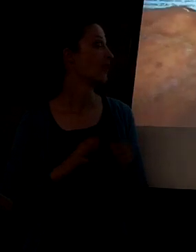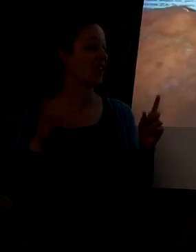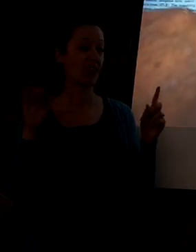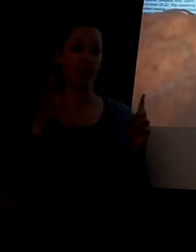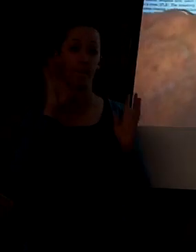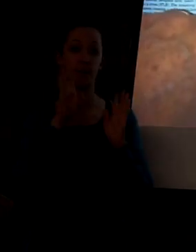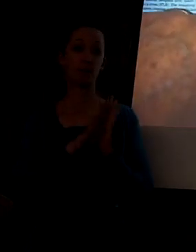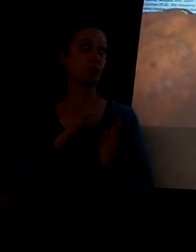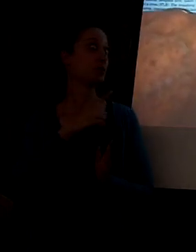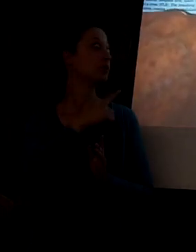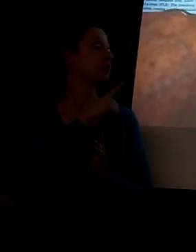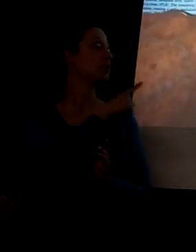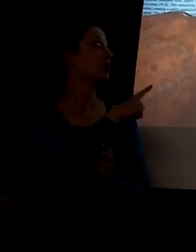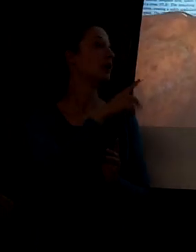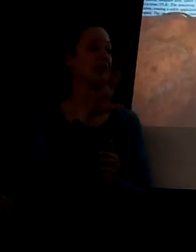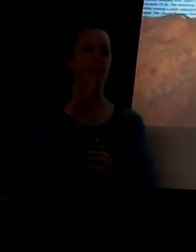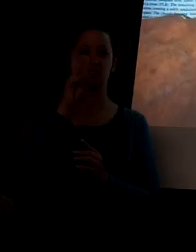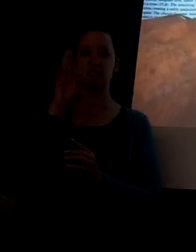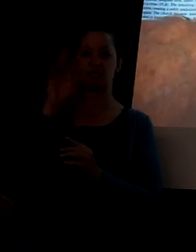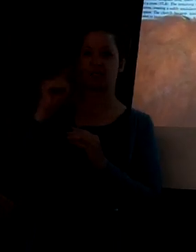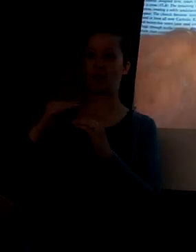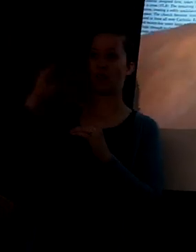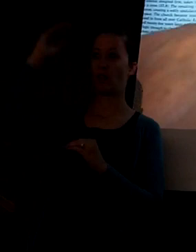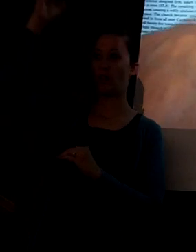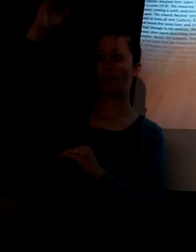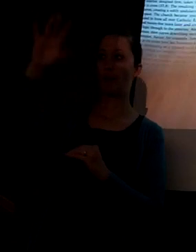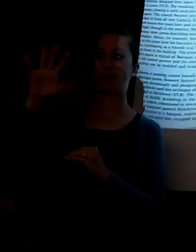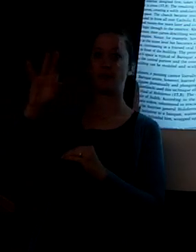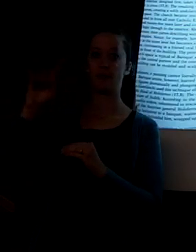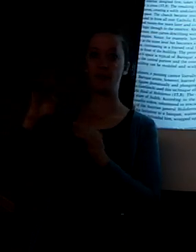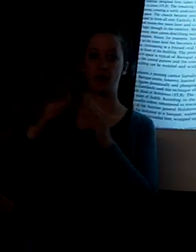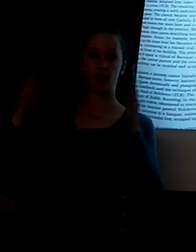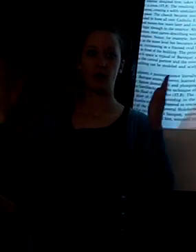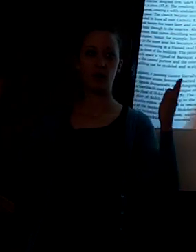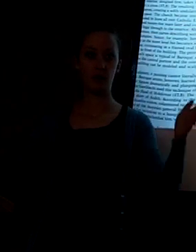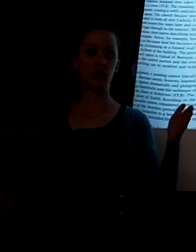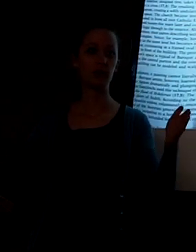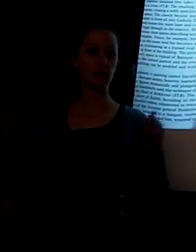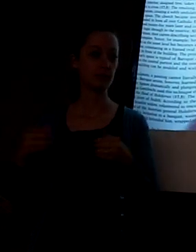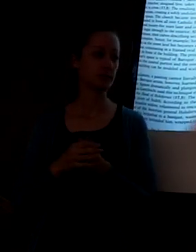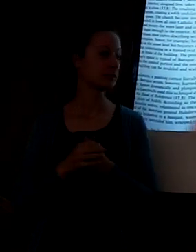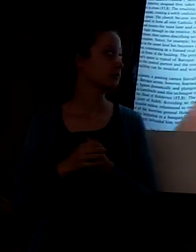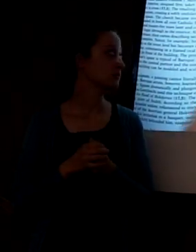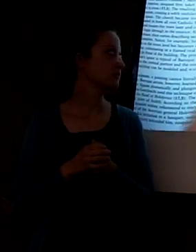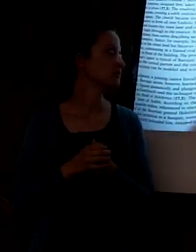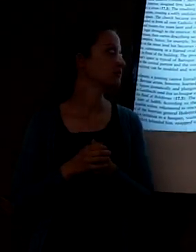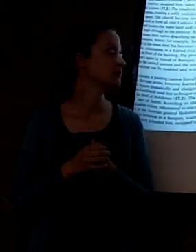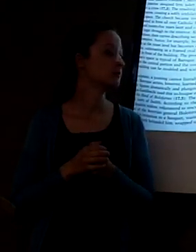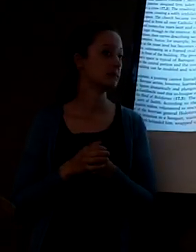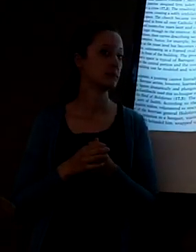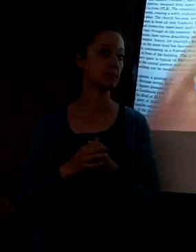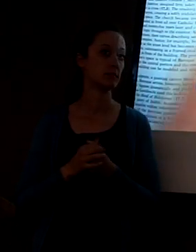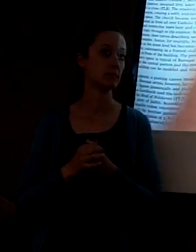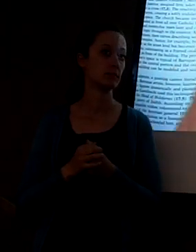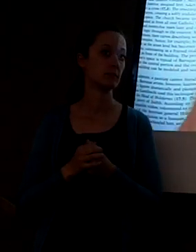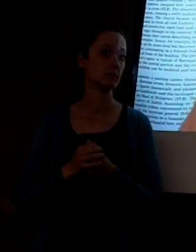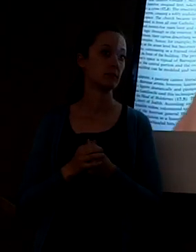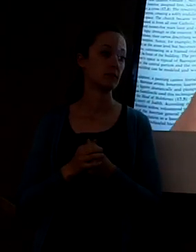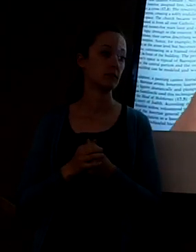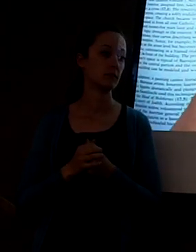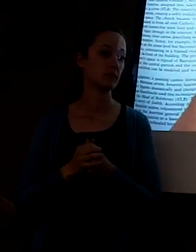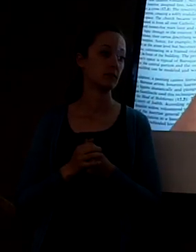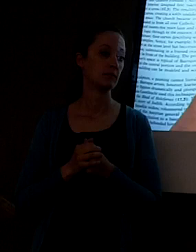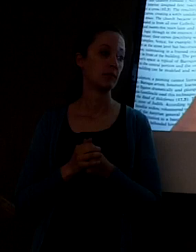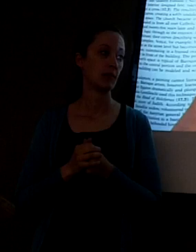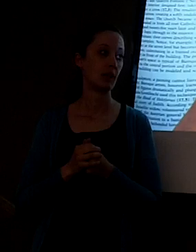is 6 foot by 5 feet, and Jernaleski was influenced by him. And these are all active,